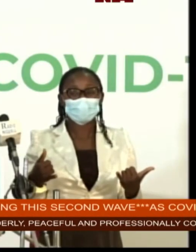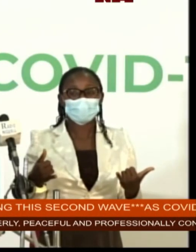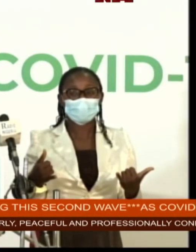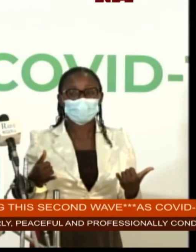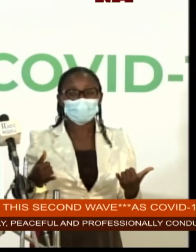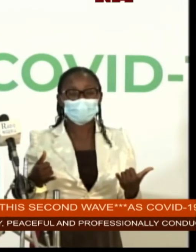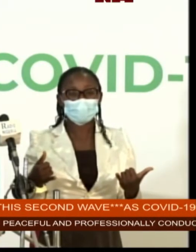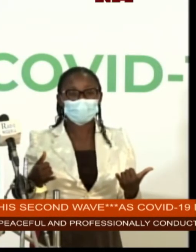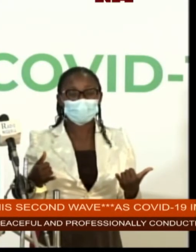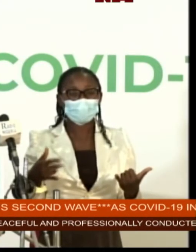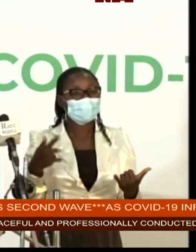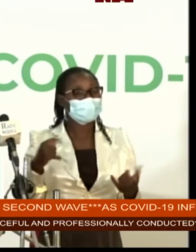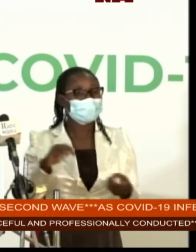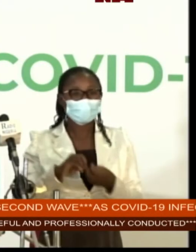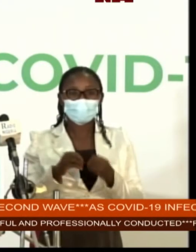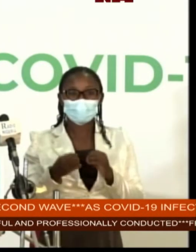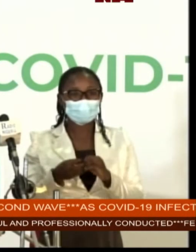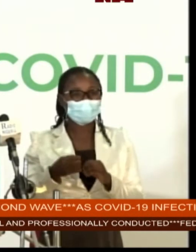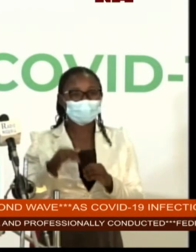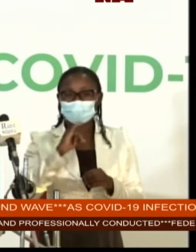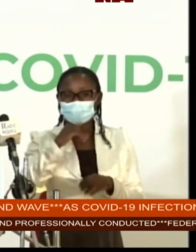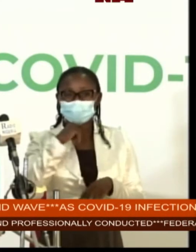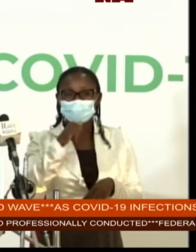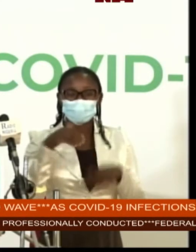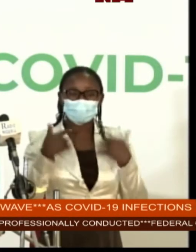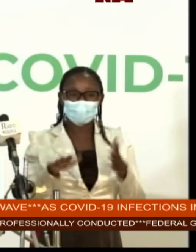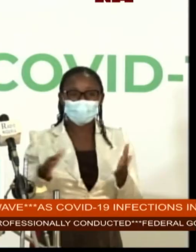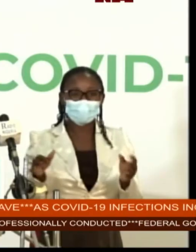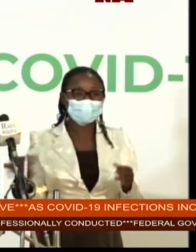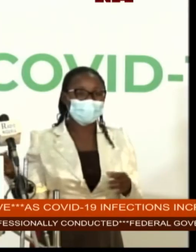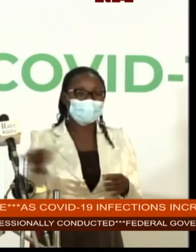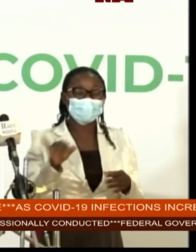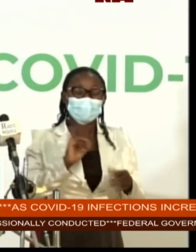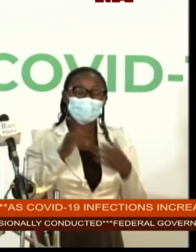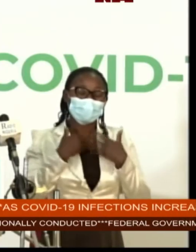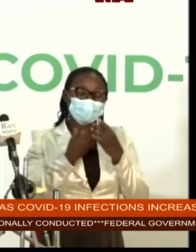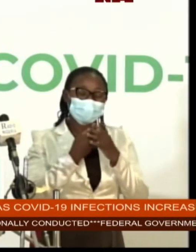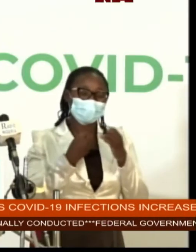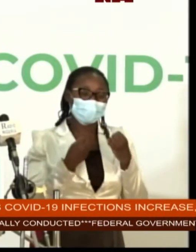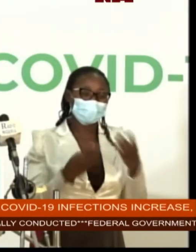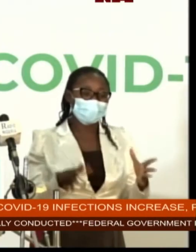December is not over yet, but I've lost more close friends.